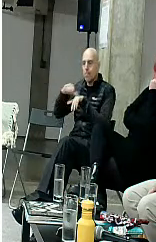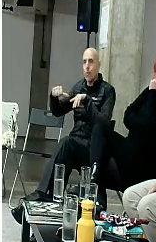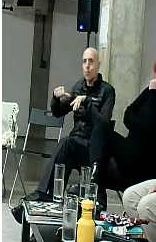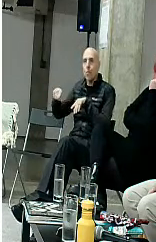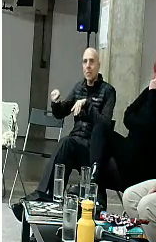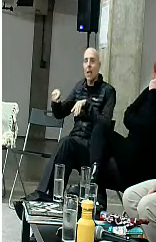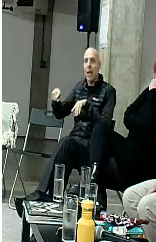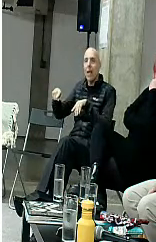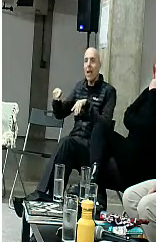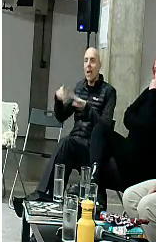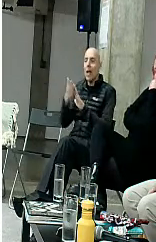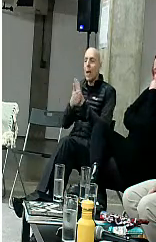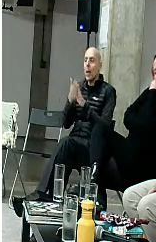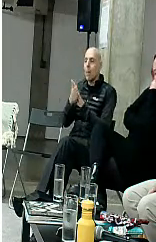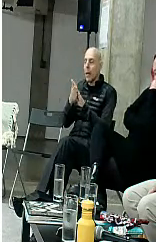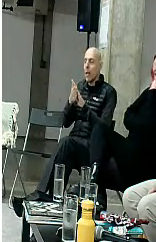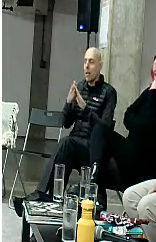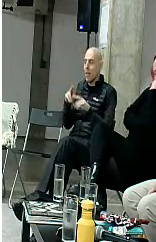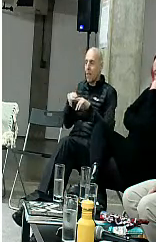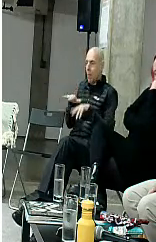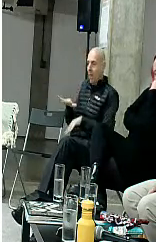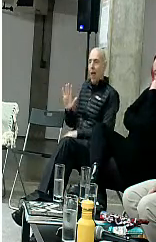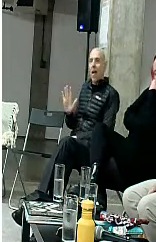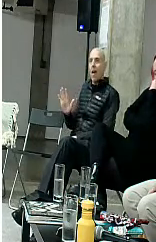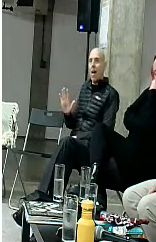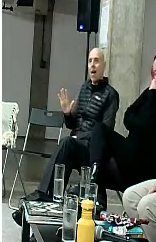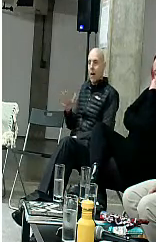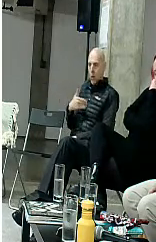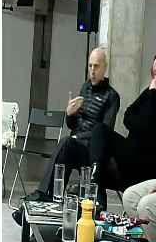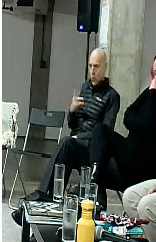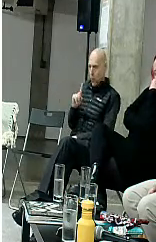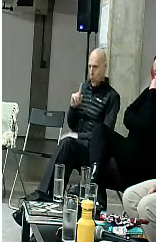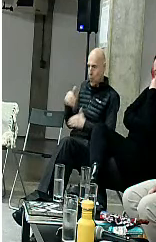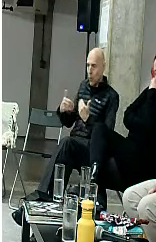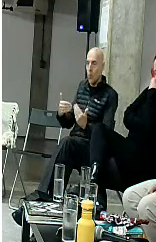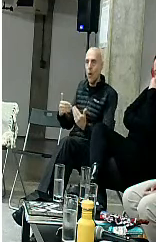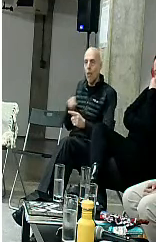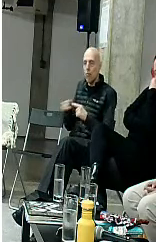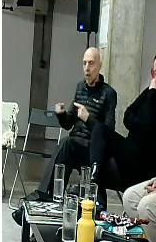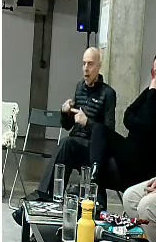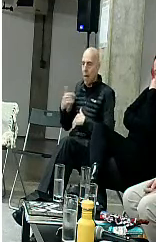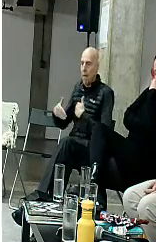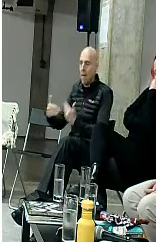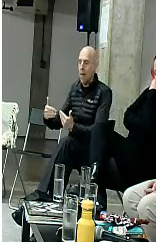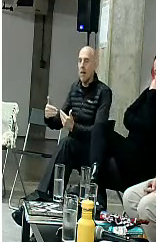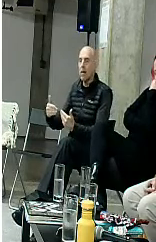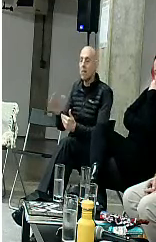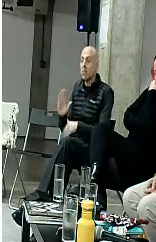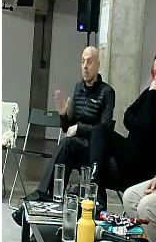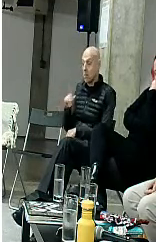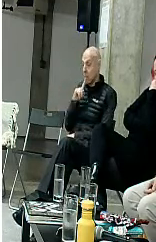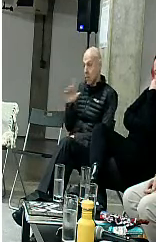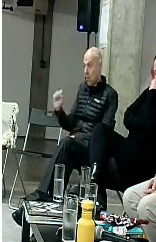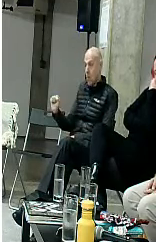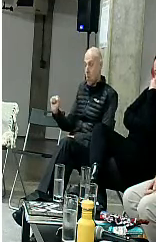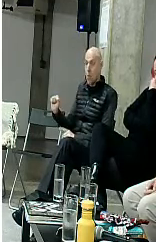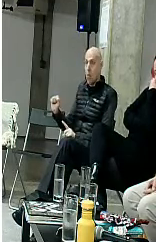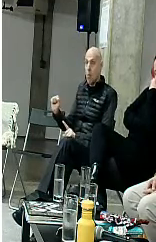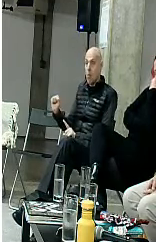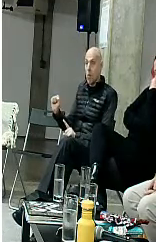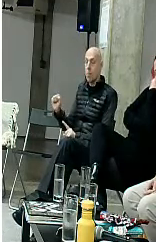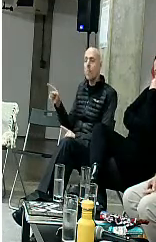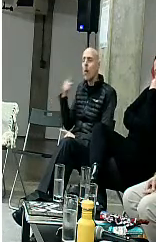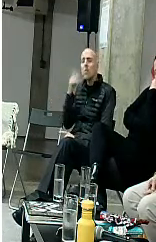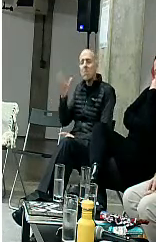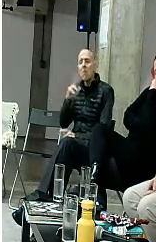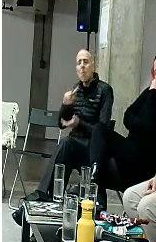quickly, so the family are not there and don't know what's happening, So I said, no, please don't do that. And she said, we've